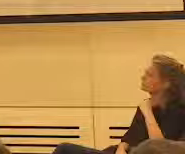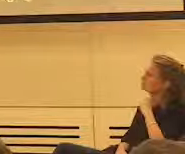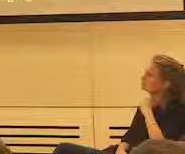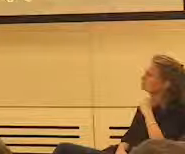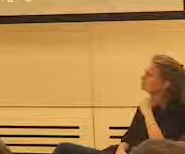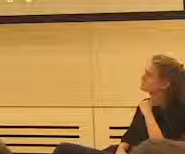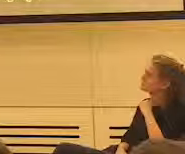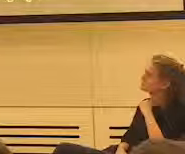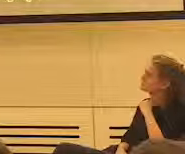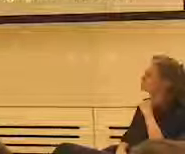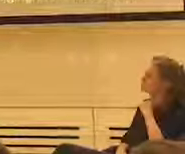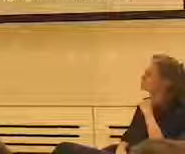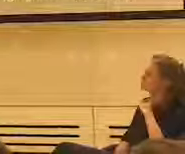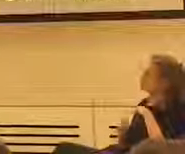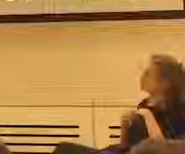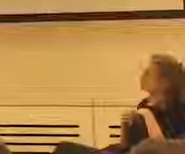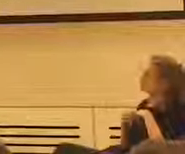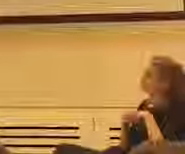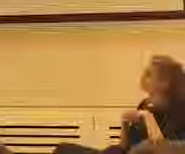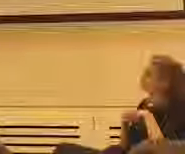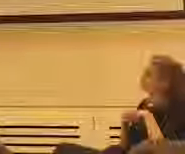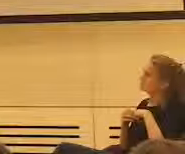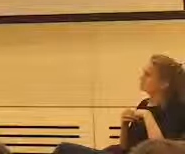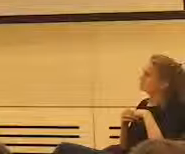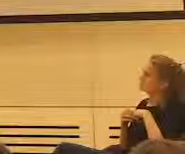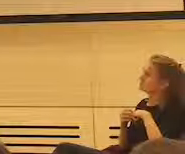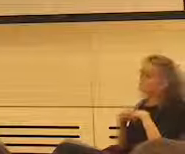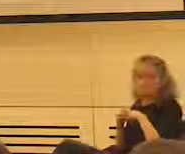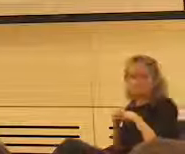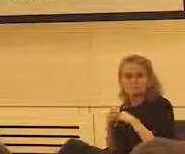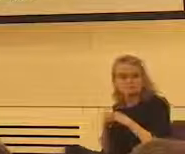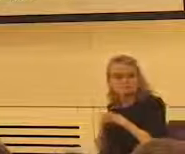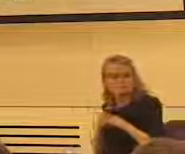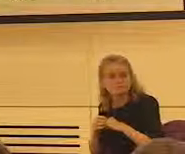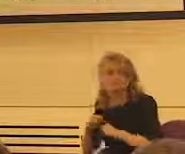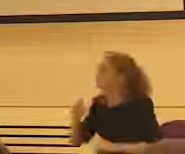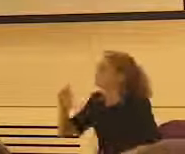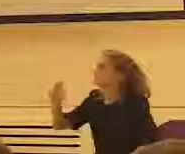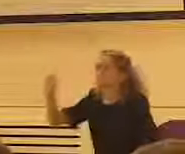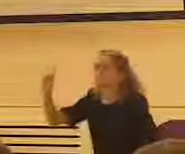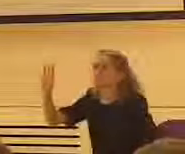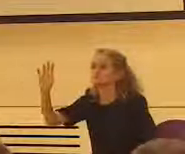more people understood what mental health meant, so it was really useful.